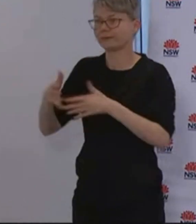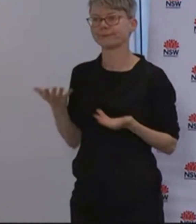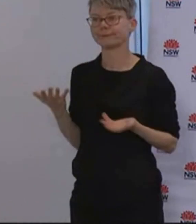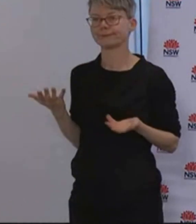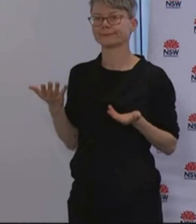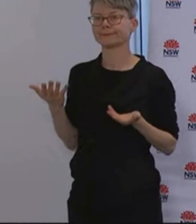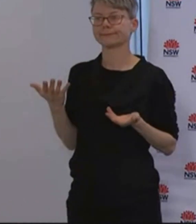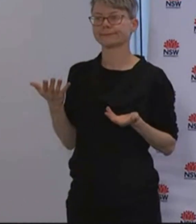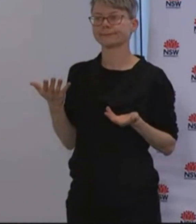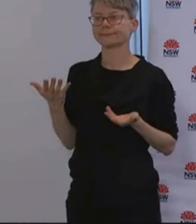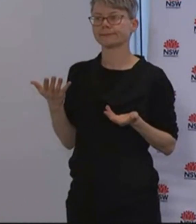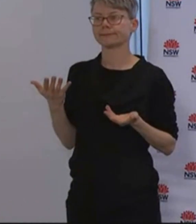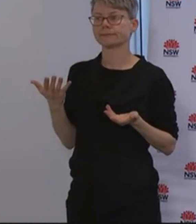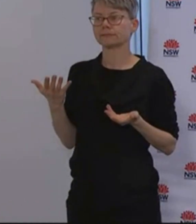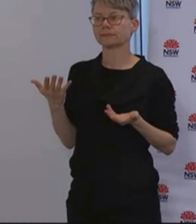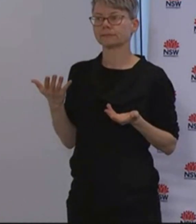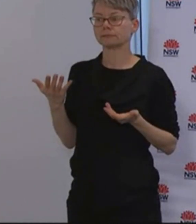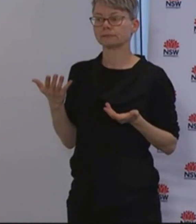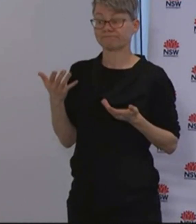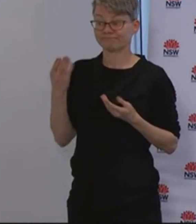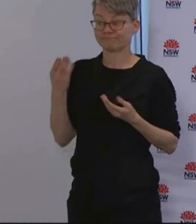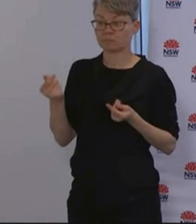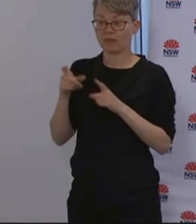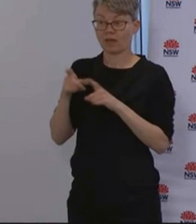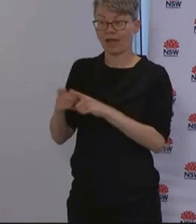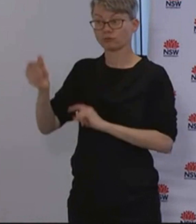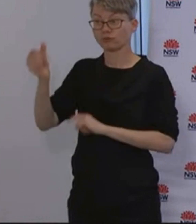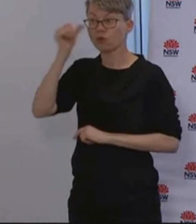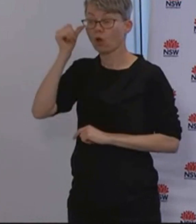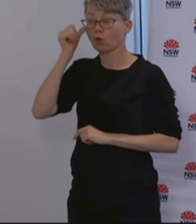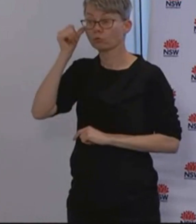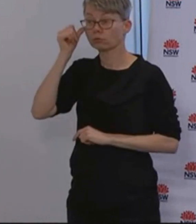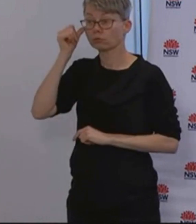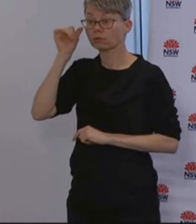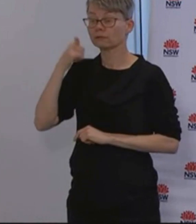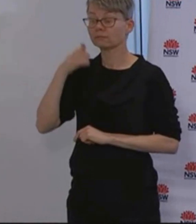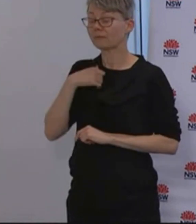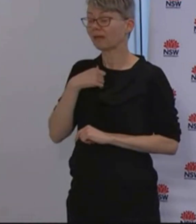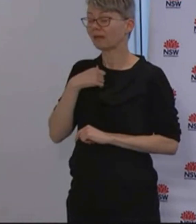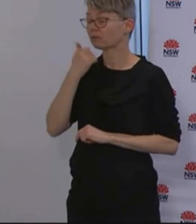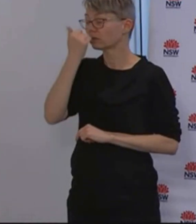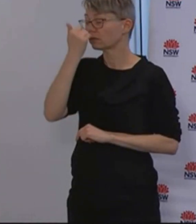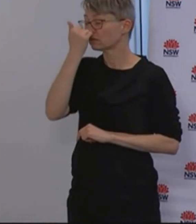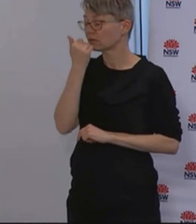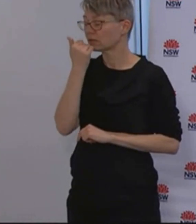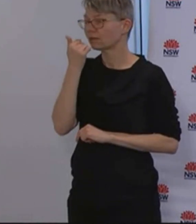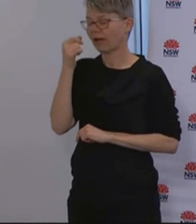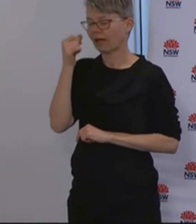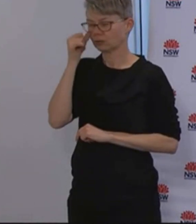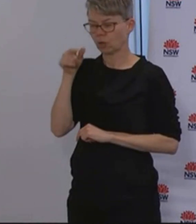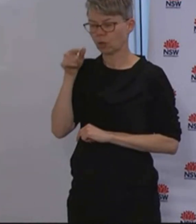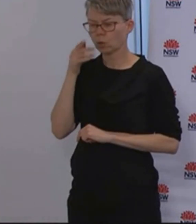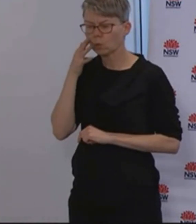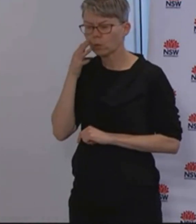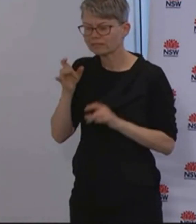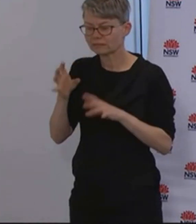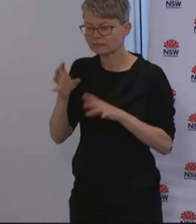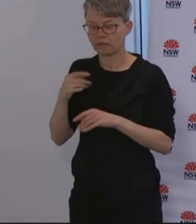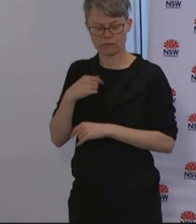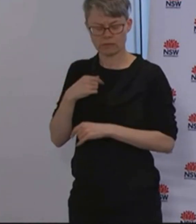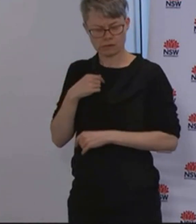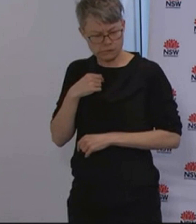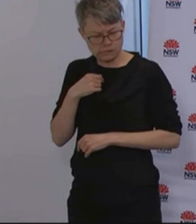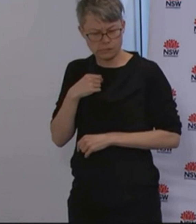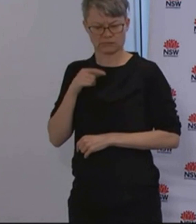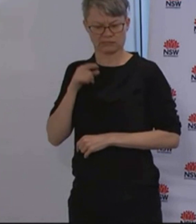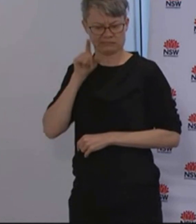sometimes unclear, particularly when people have very mild disease, about the exact time of onset or the time